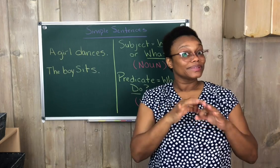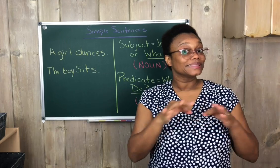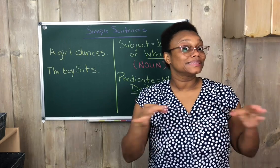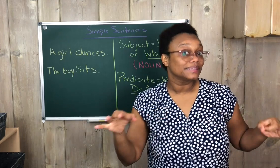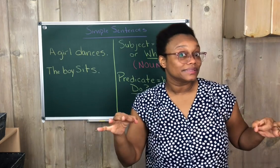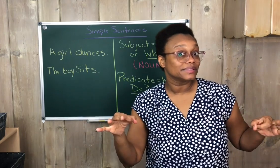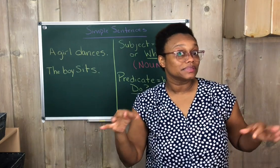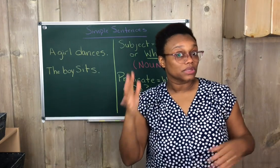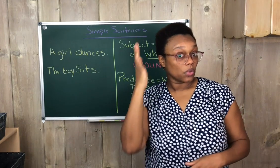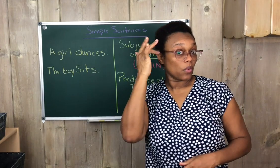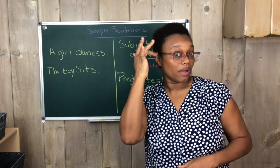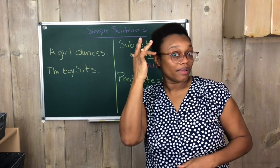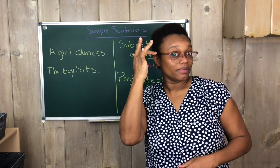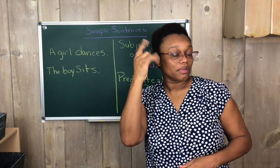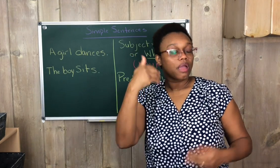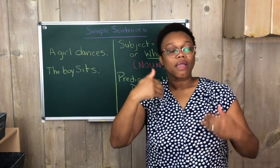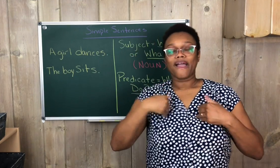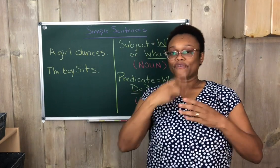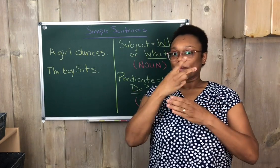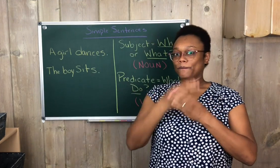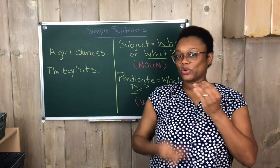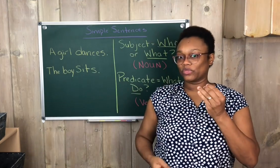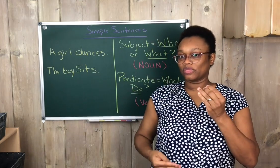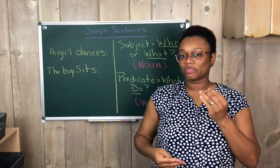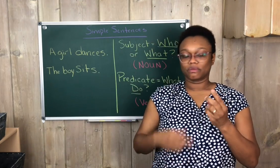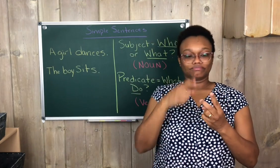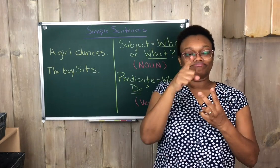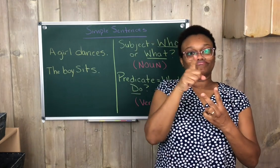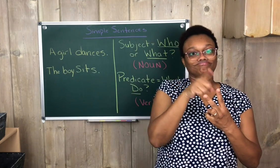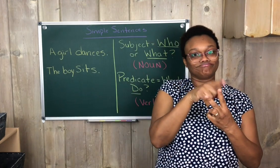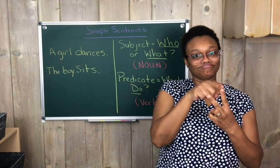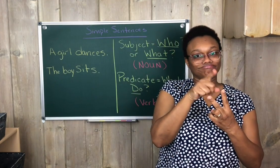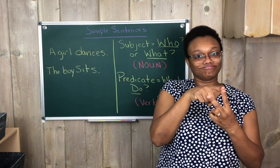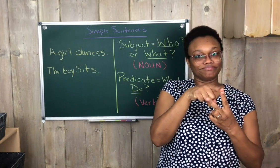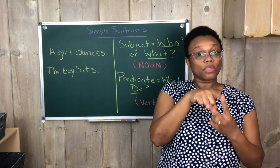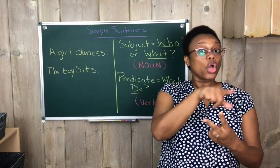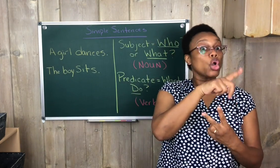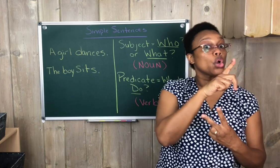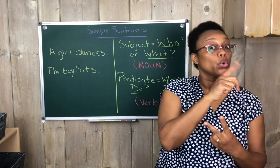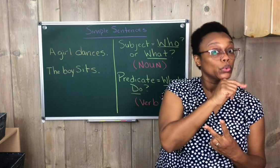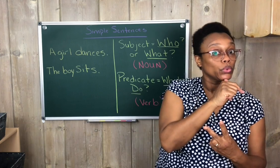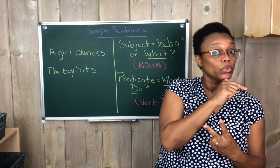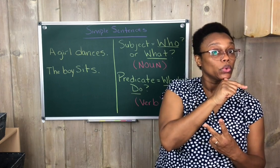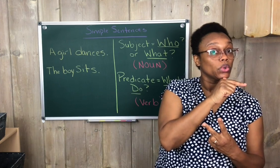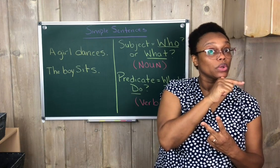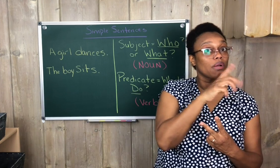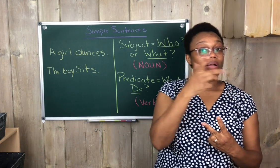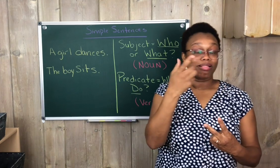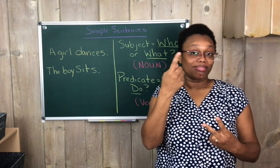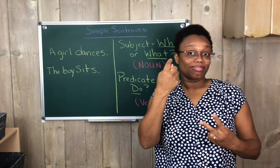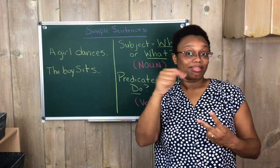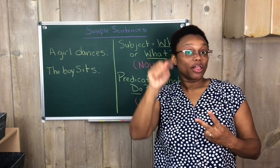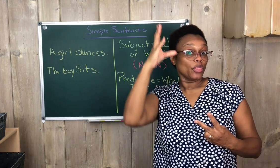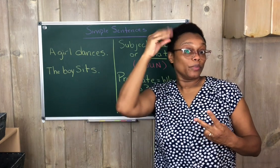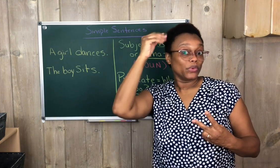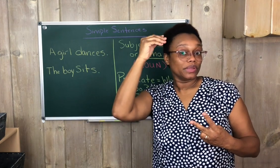Now that's a sentence because I have both the subject, the who, the